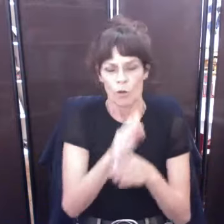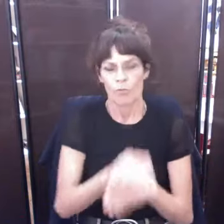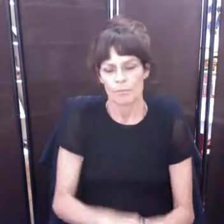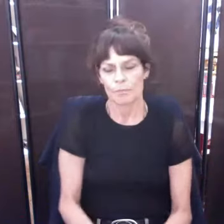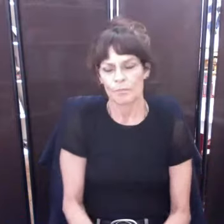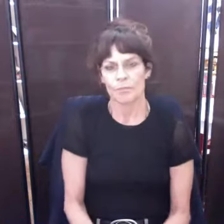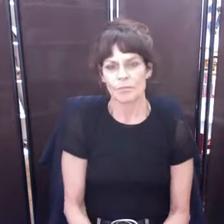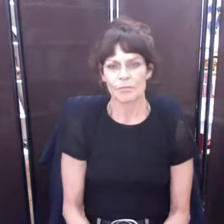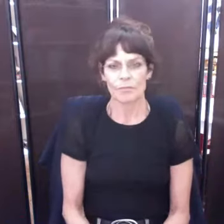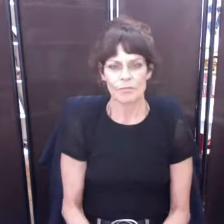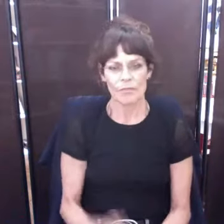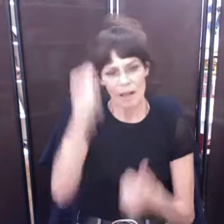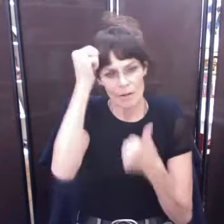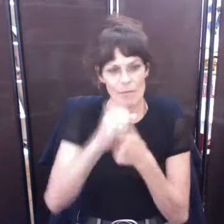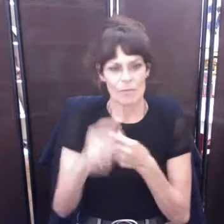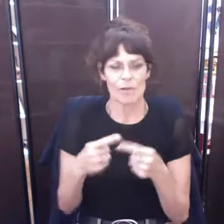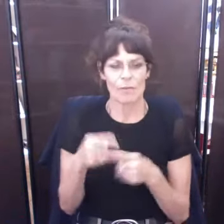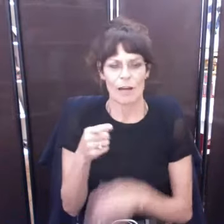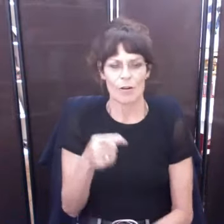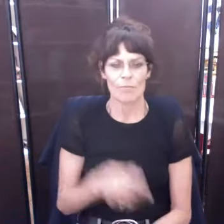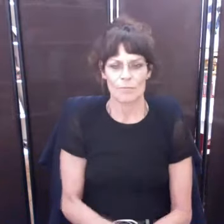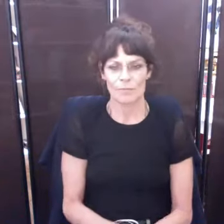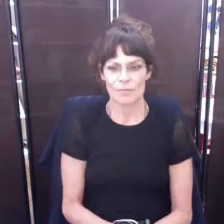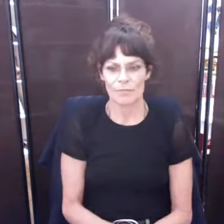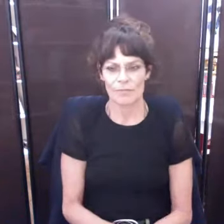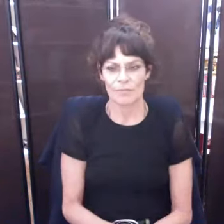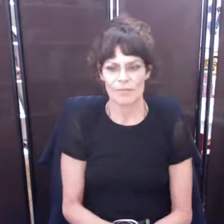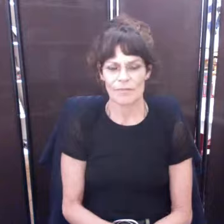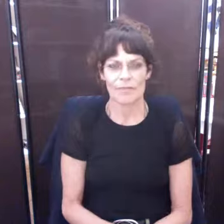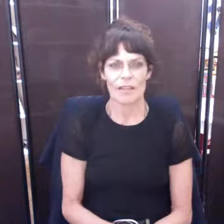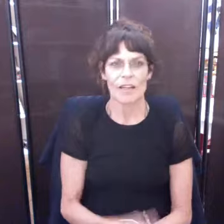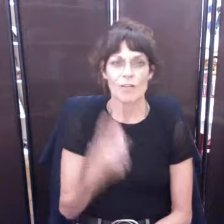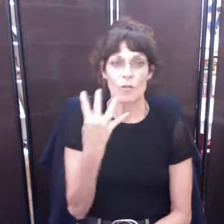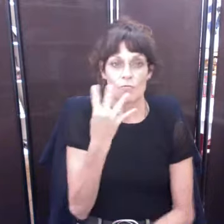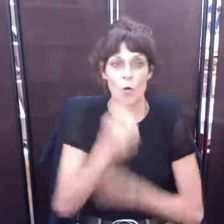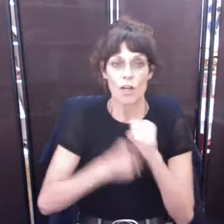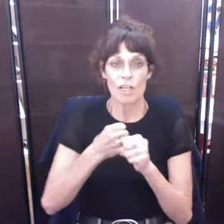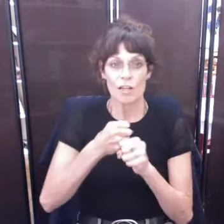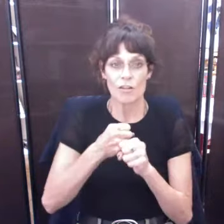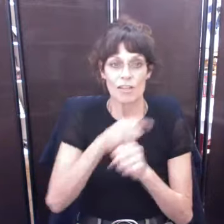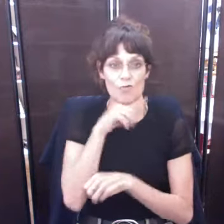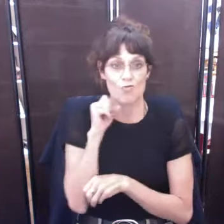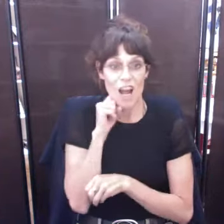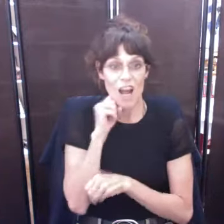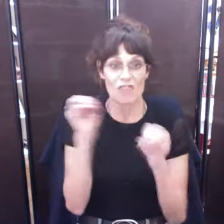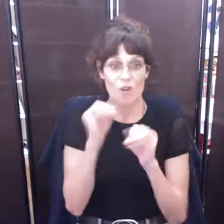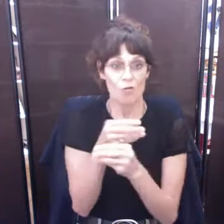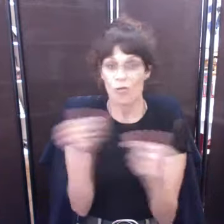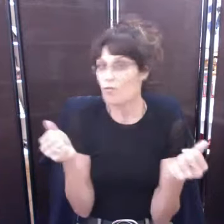That's what I remember about her. So let me catch you up. I'm 4 years dry. I have no solution in my life. I have no idea that